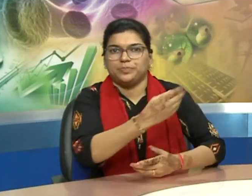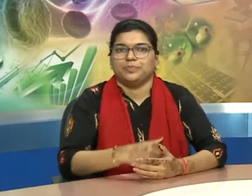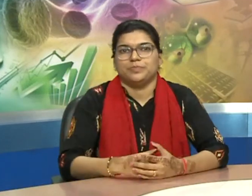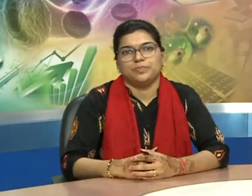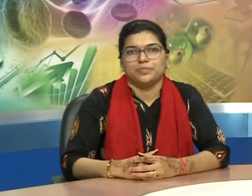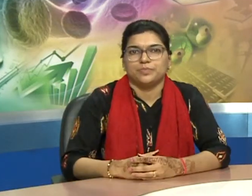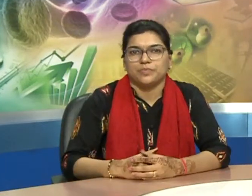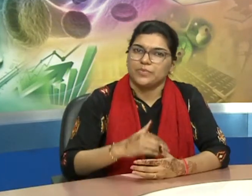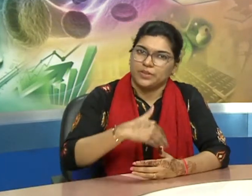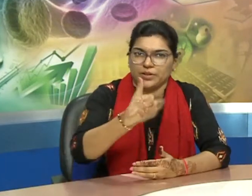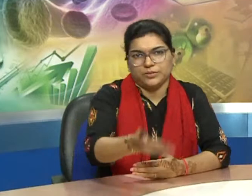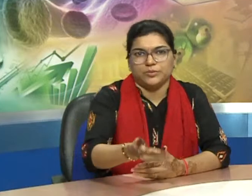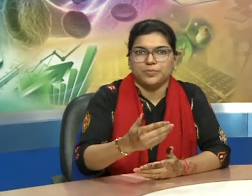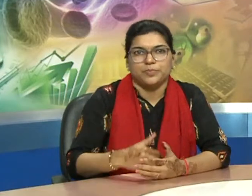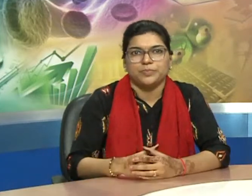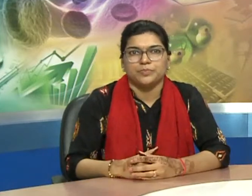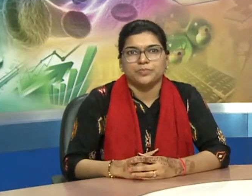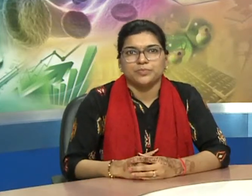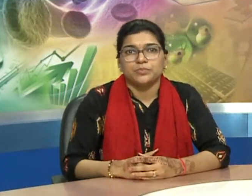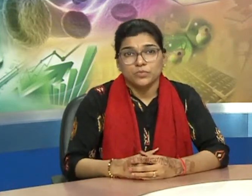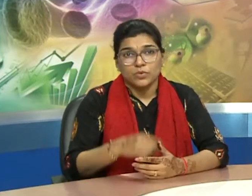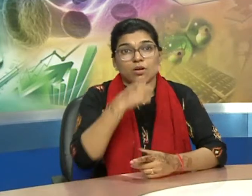These are also government libraries.